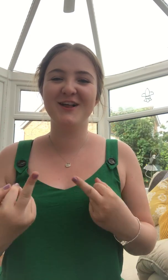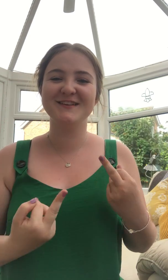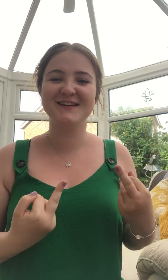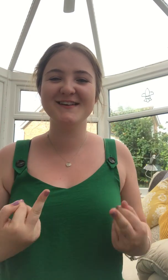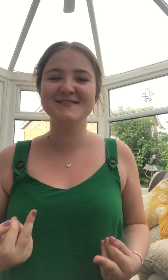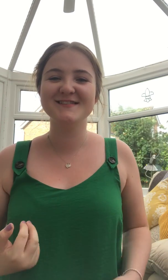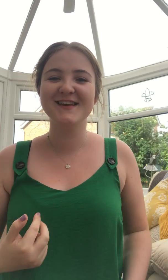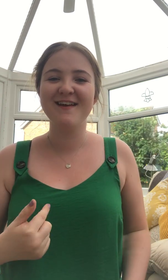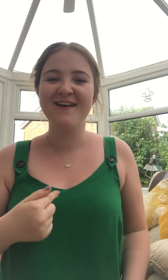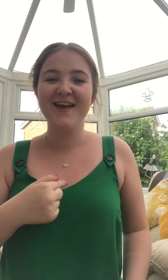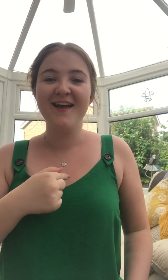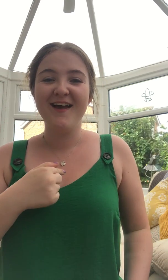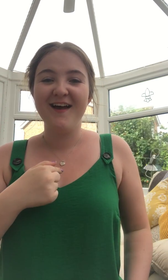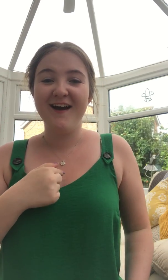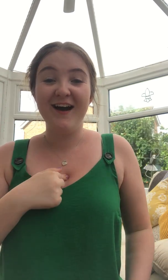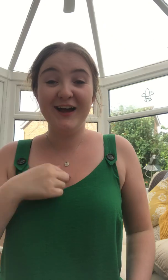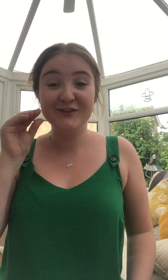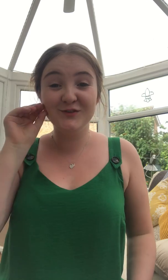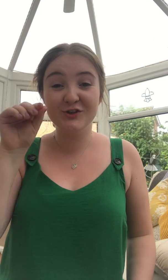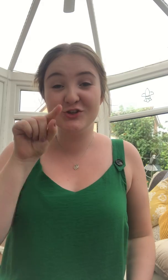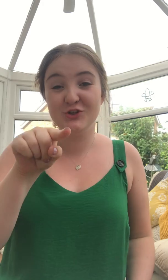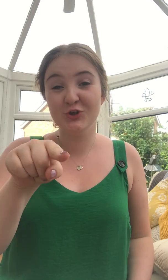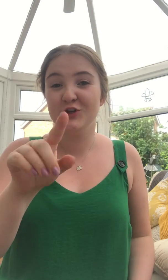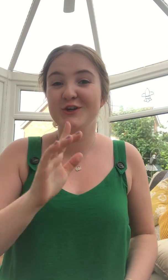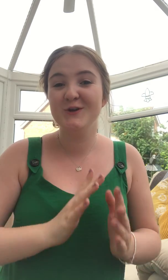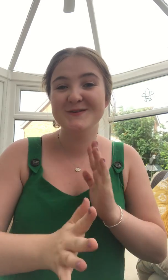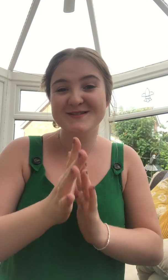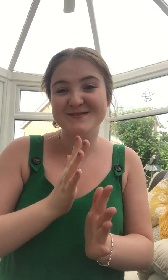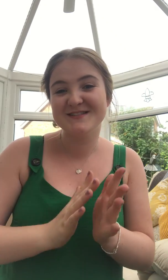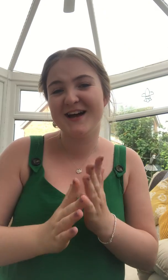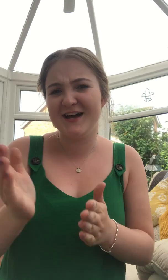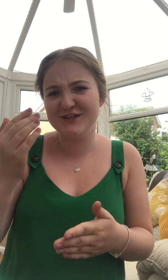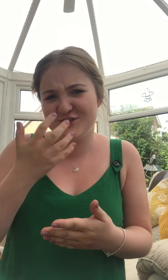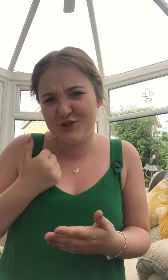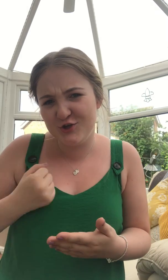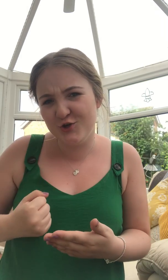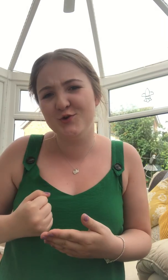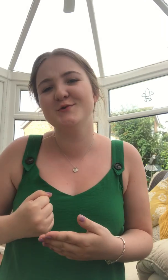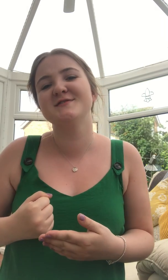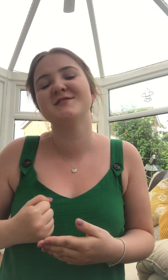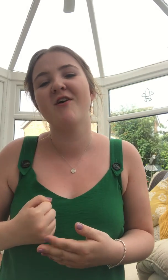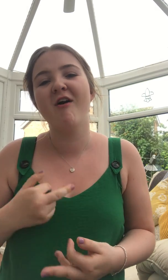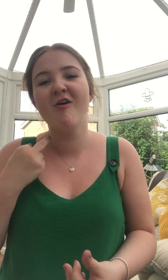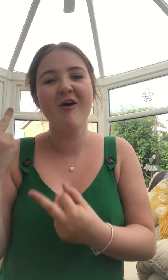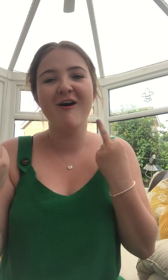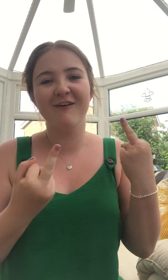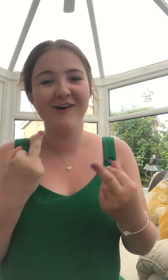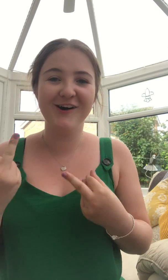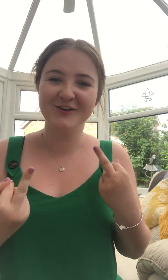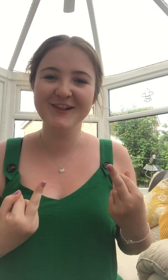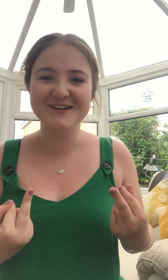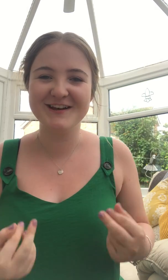holidays I'm gonna show you some signs to use on holiday